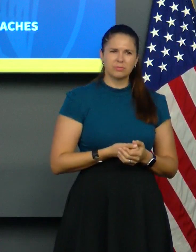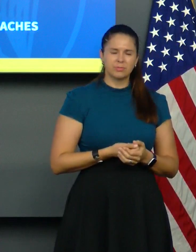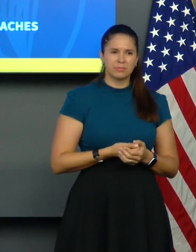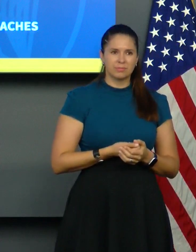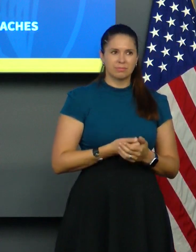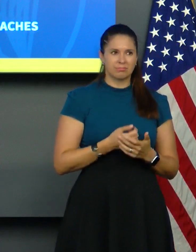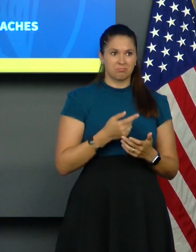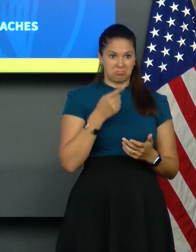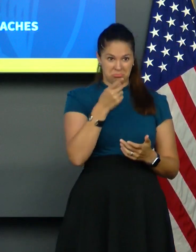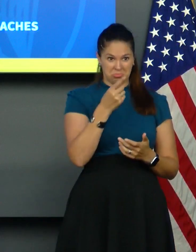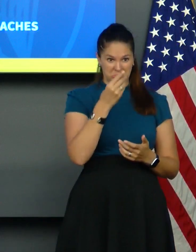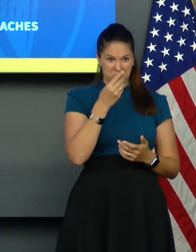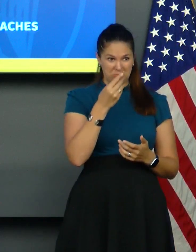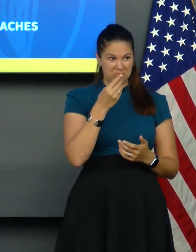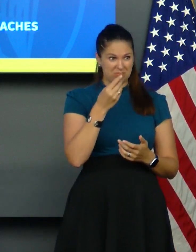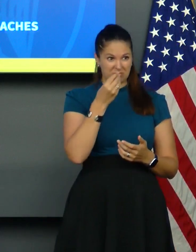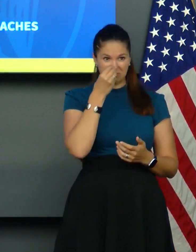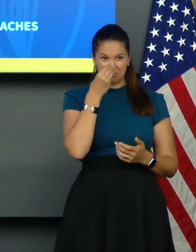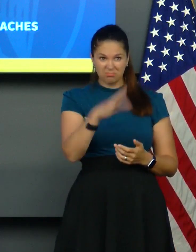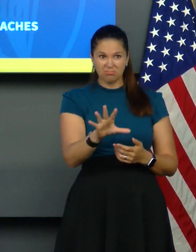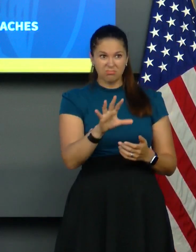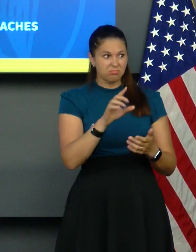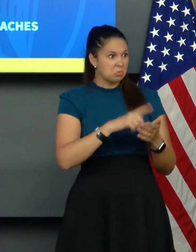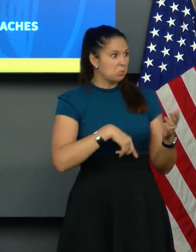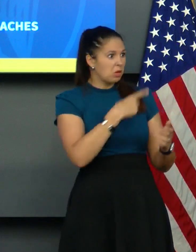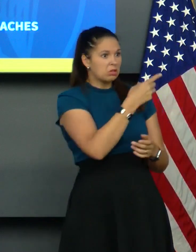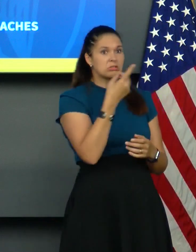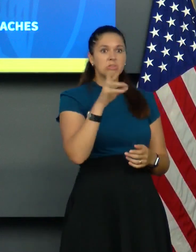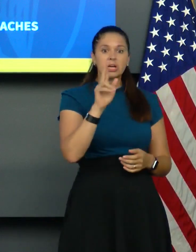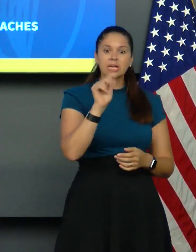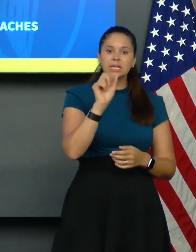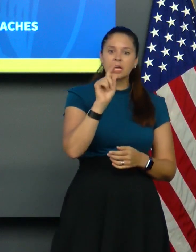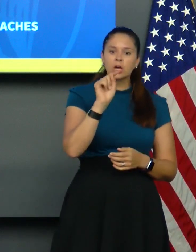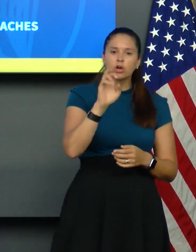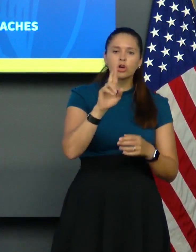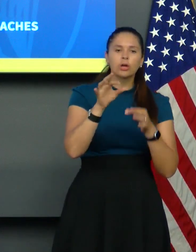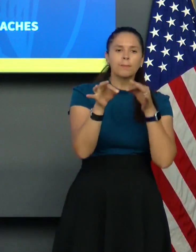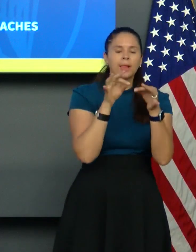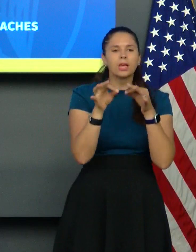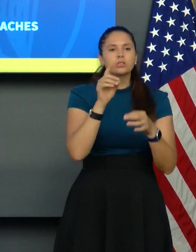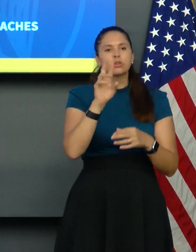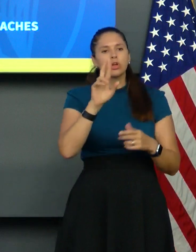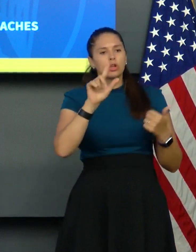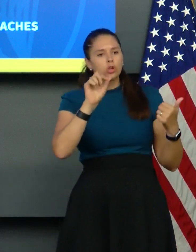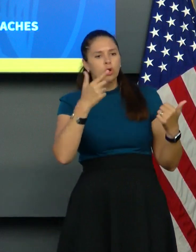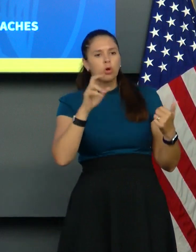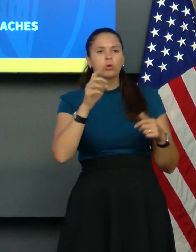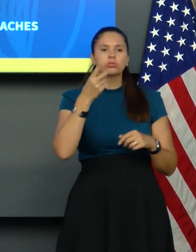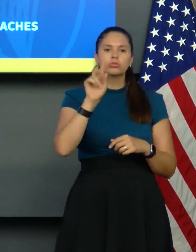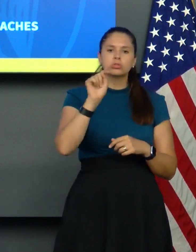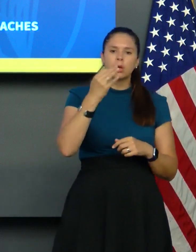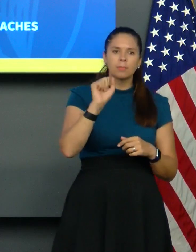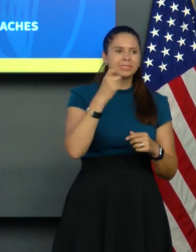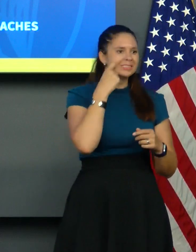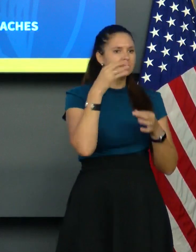Do you not care what Dr. Cantor just shared with you, and Dr. Logue, Dr. Thomas?